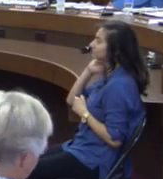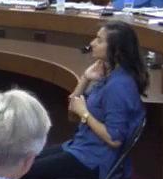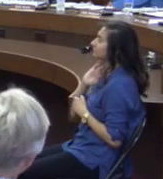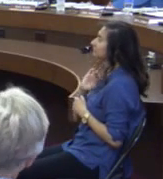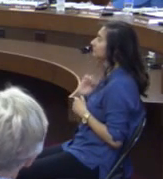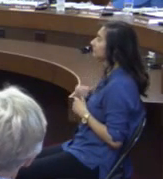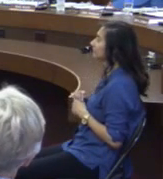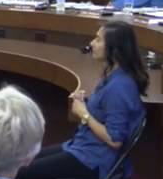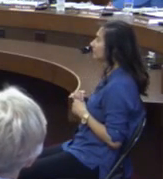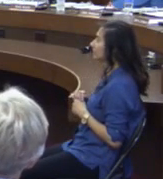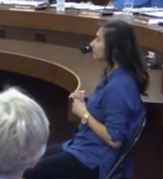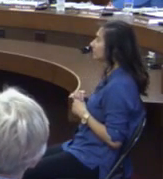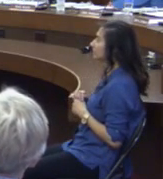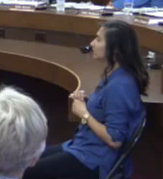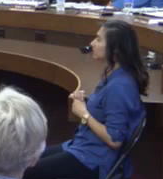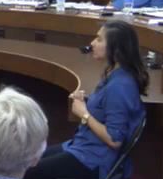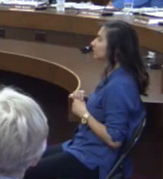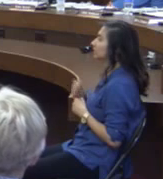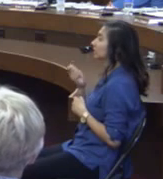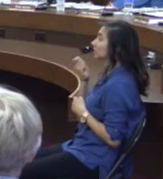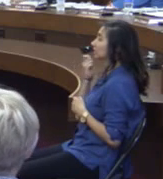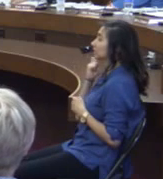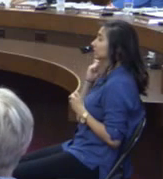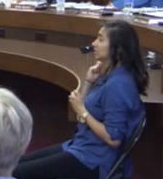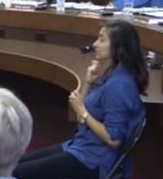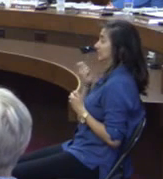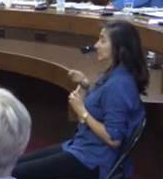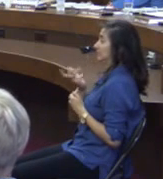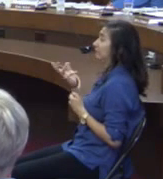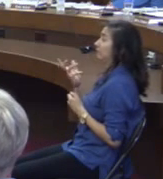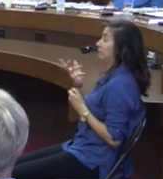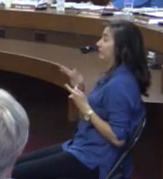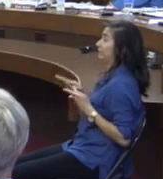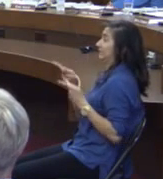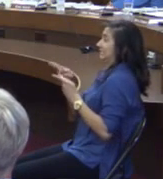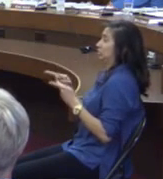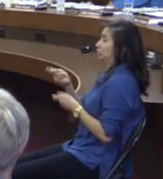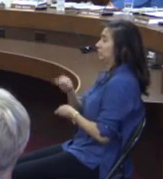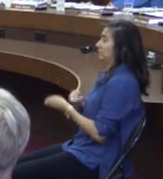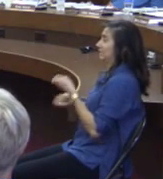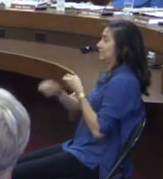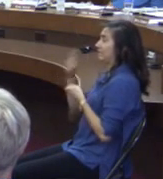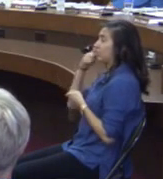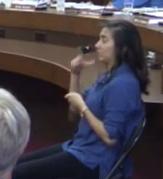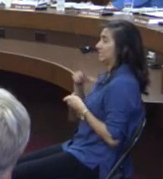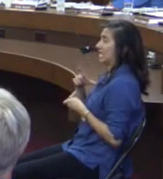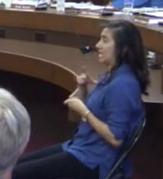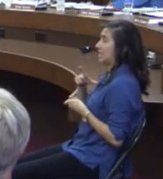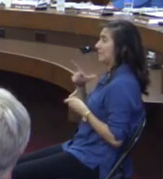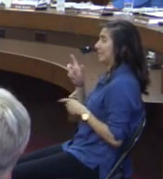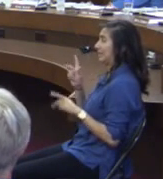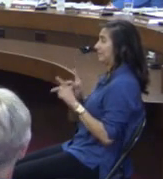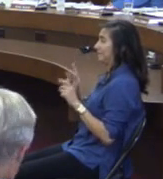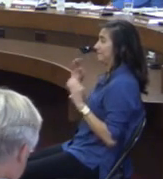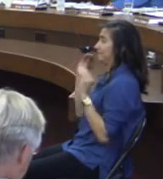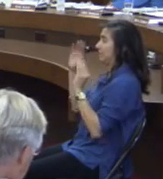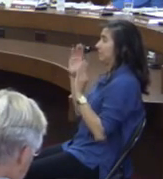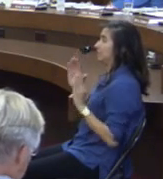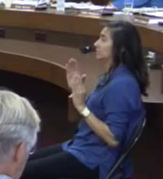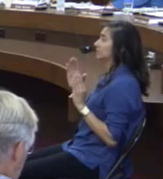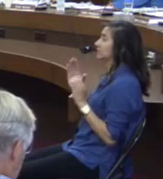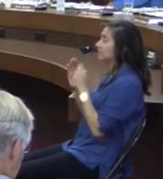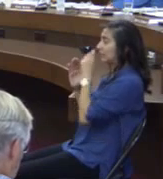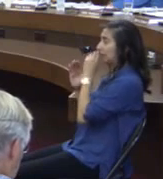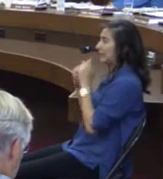Okay, so several of the positions that we've hired this year were replacement for retiring folks, and some have been expansions. So as you know, we